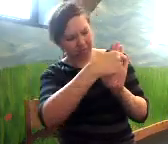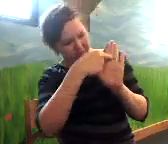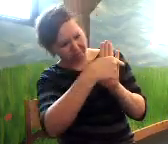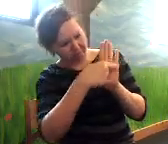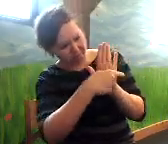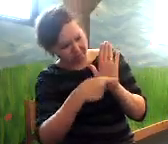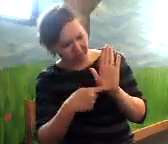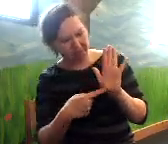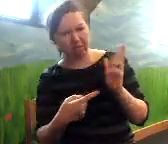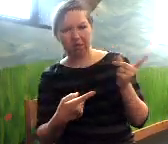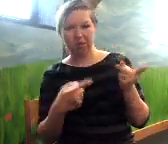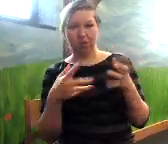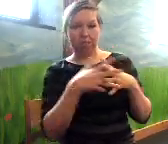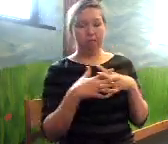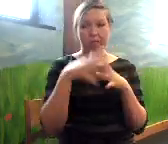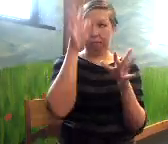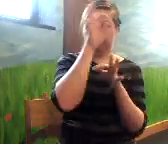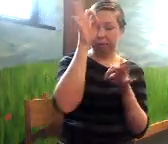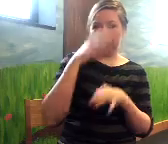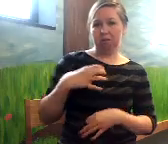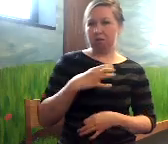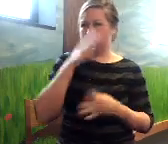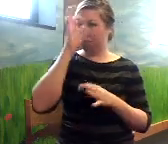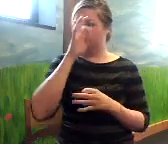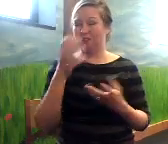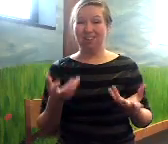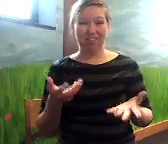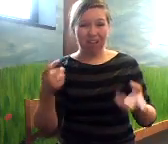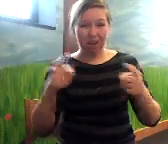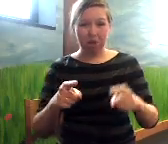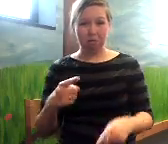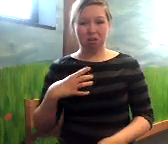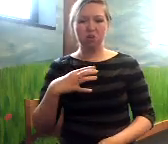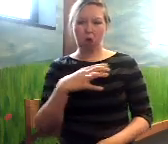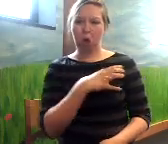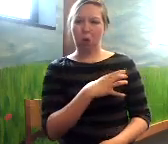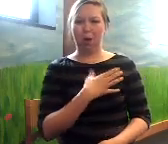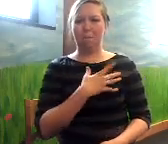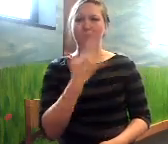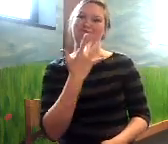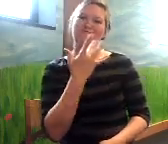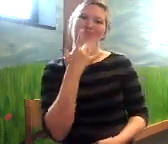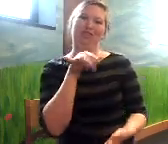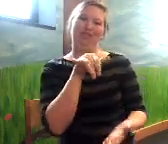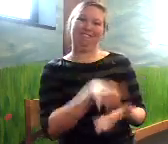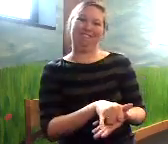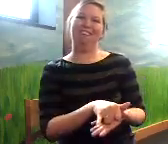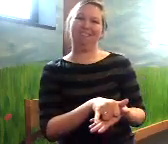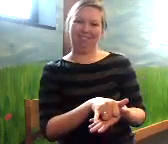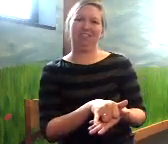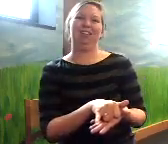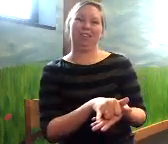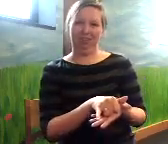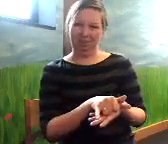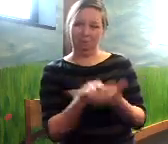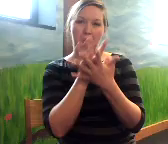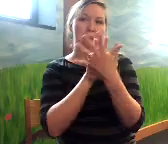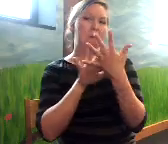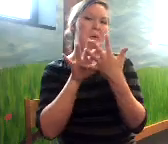be unfettered to fight wars without a lot of congressional oversight. It just was more effective that way. It worked great in World War II, of